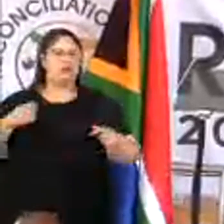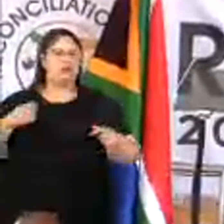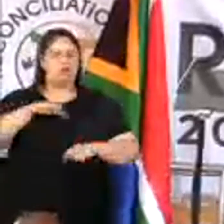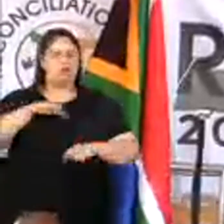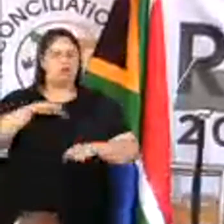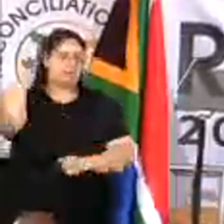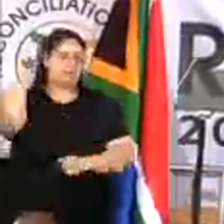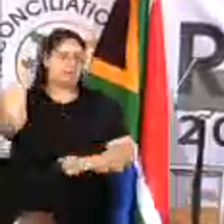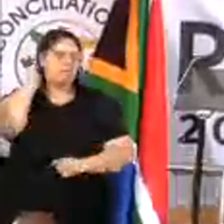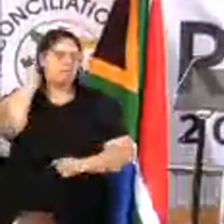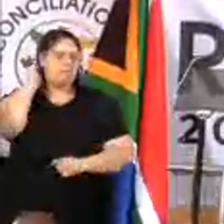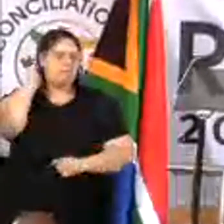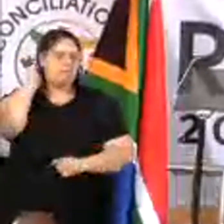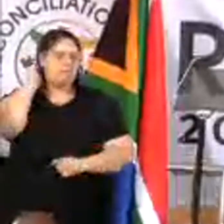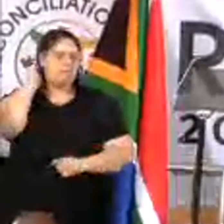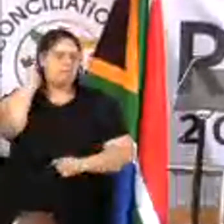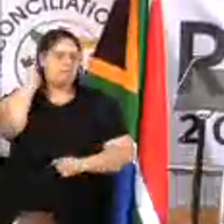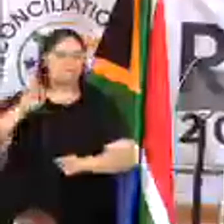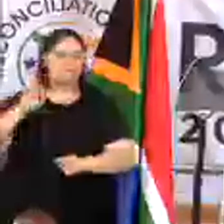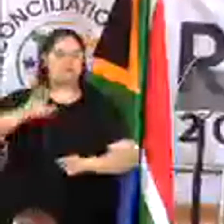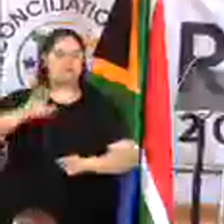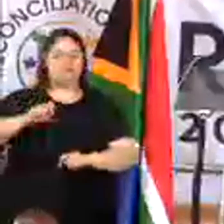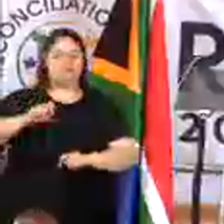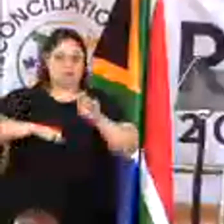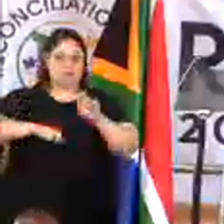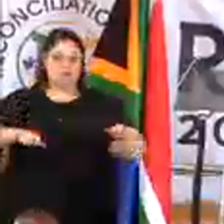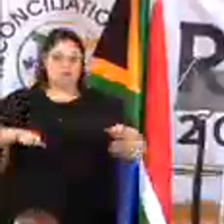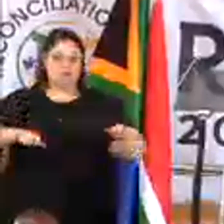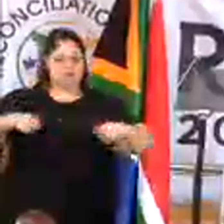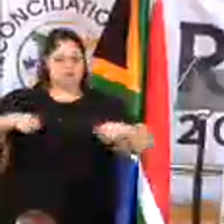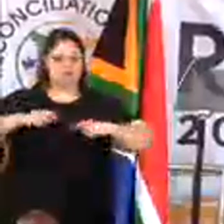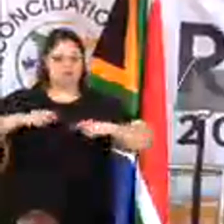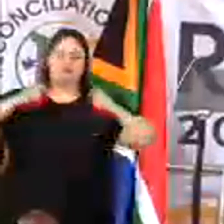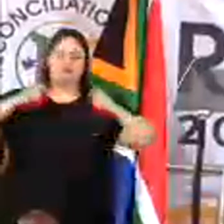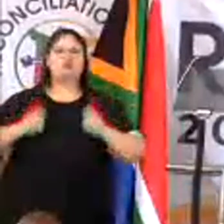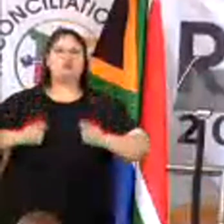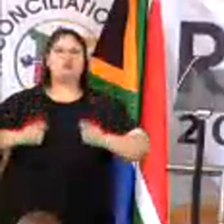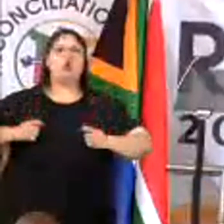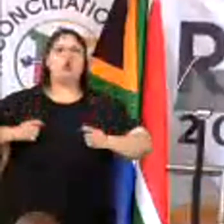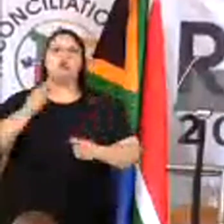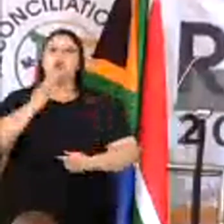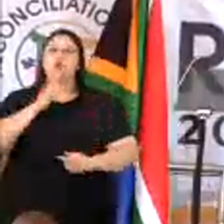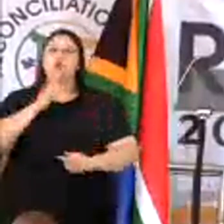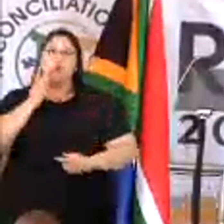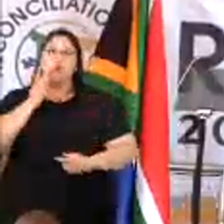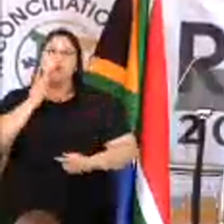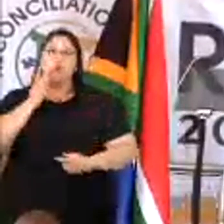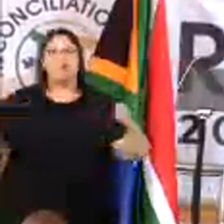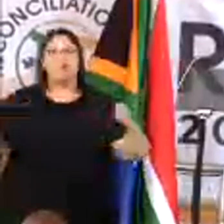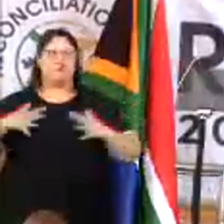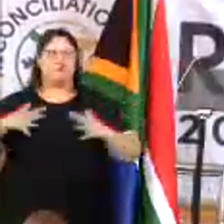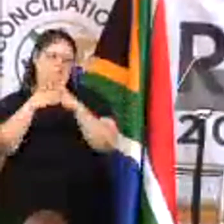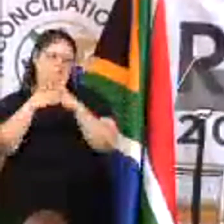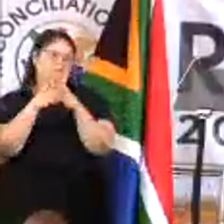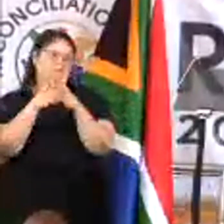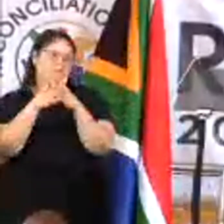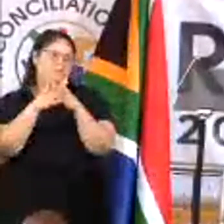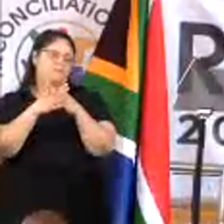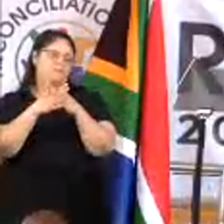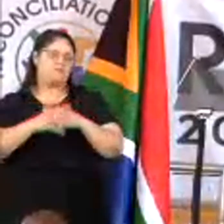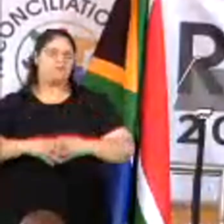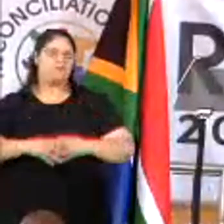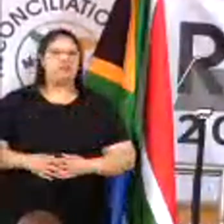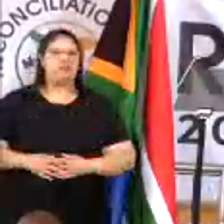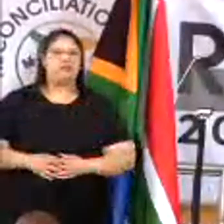that as South Africans, we are stronger when we are united.